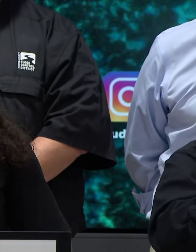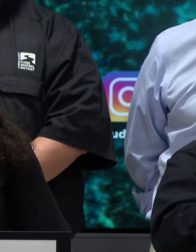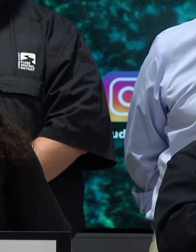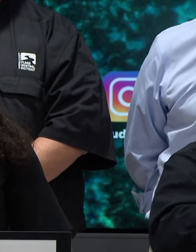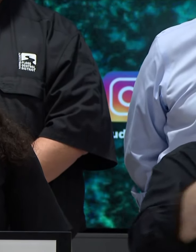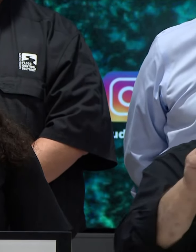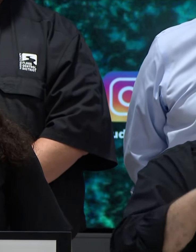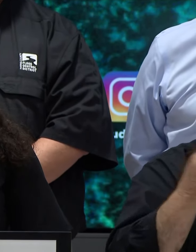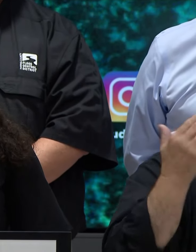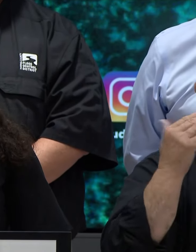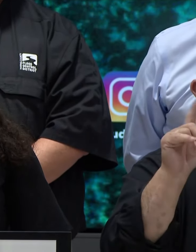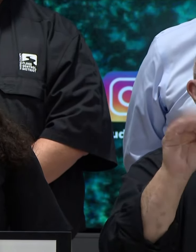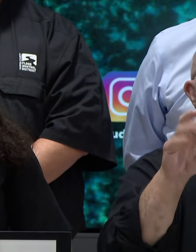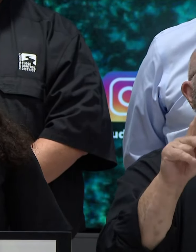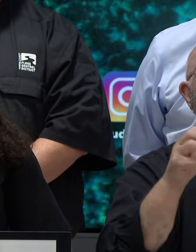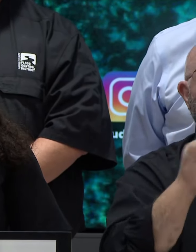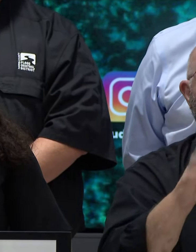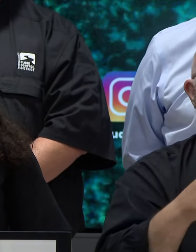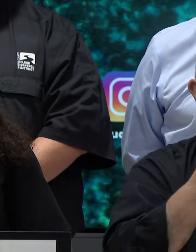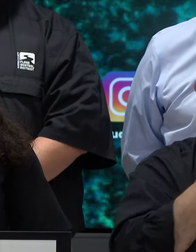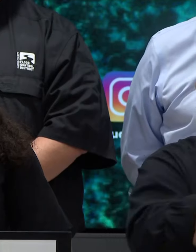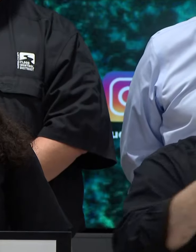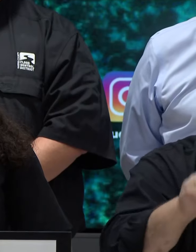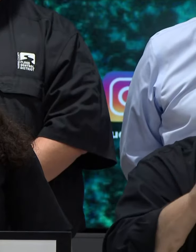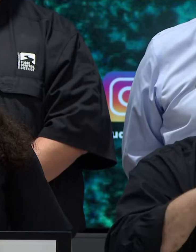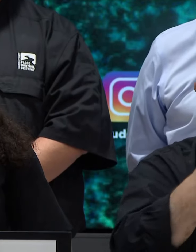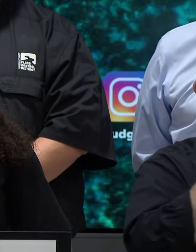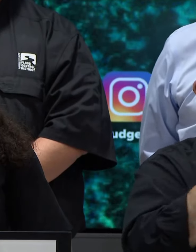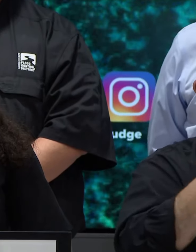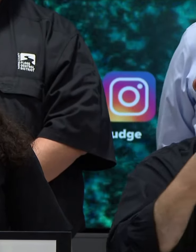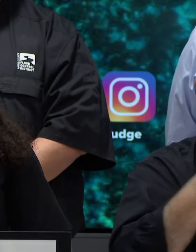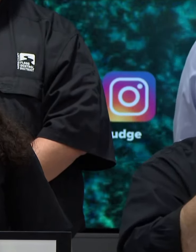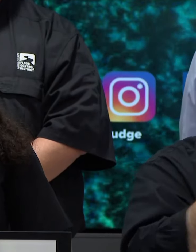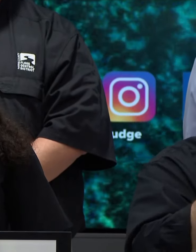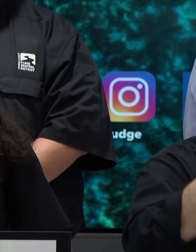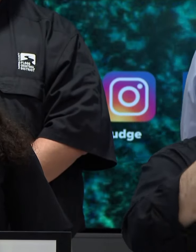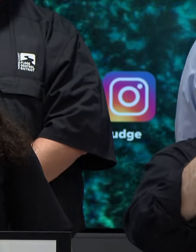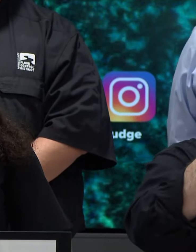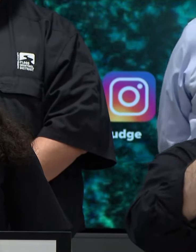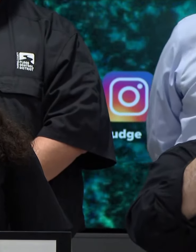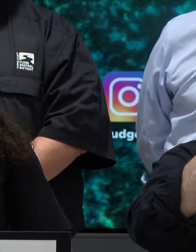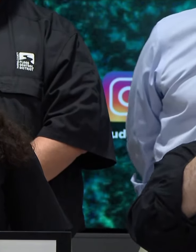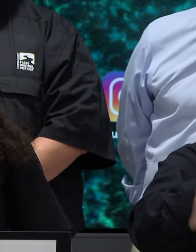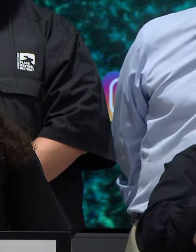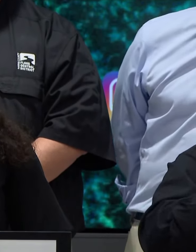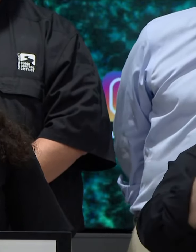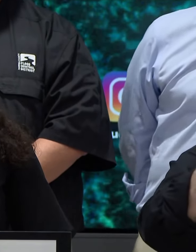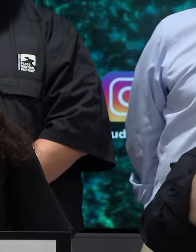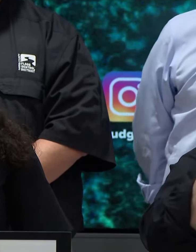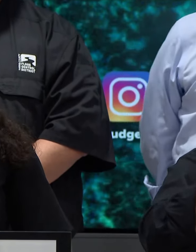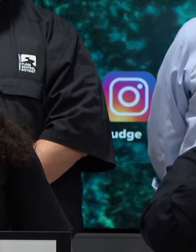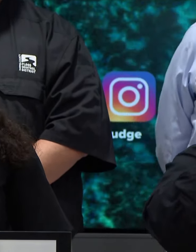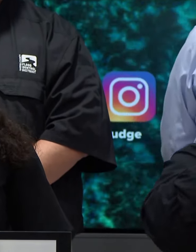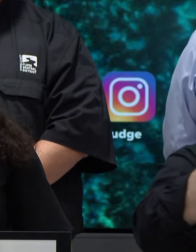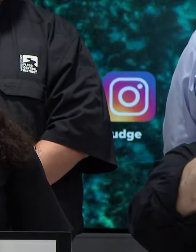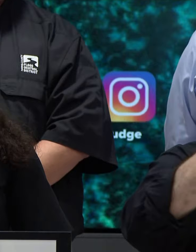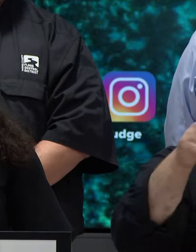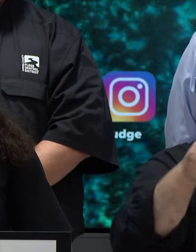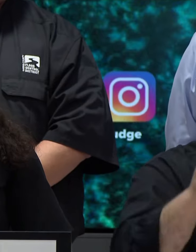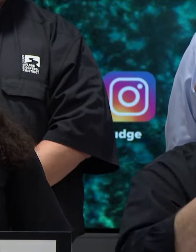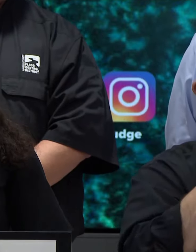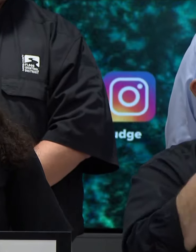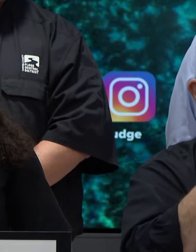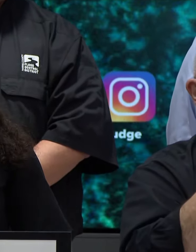cooling trucks, and it impacted their ability to keep electronic medical records. So fortunately, CenterPoint was able to